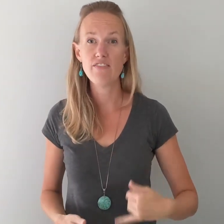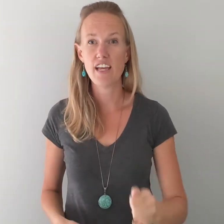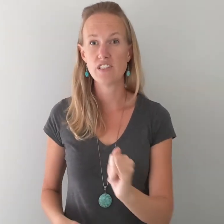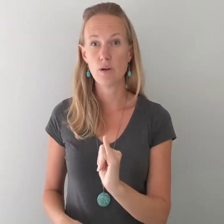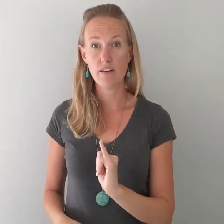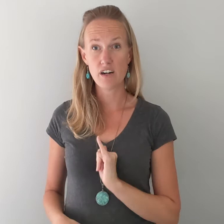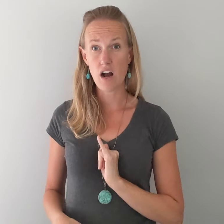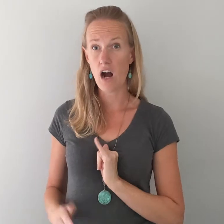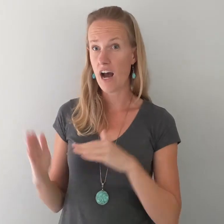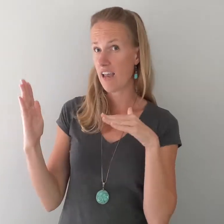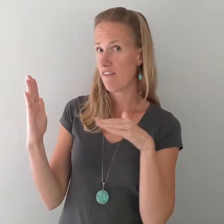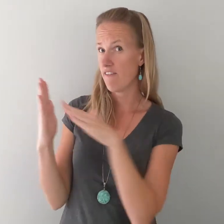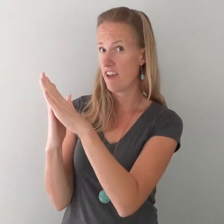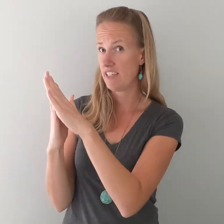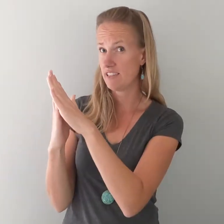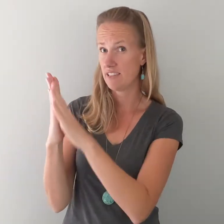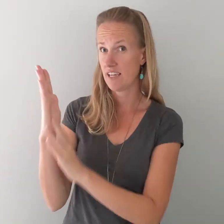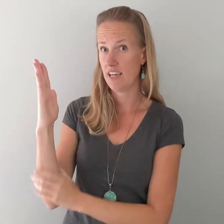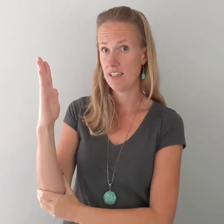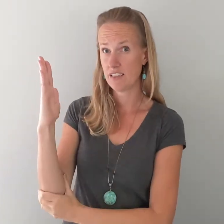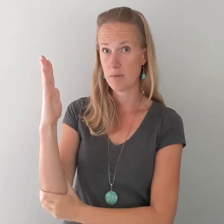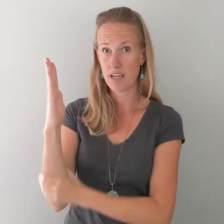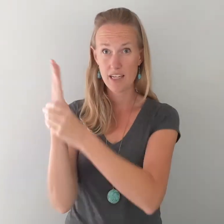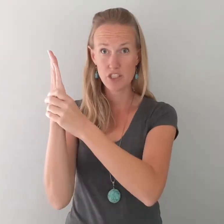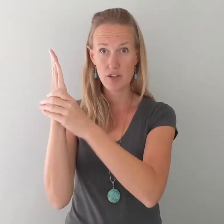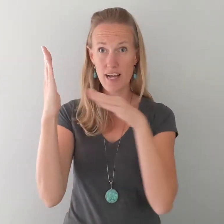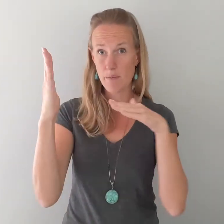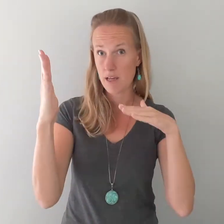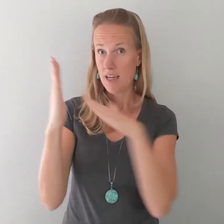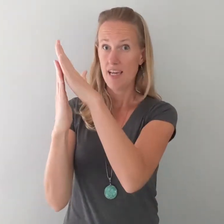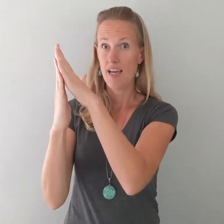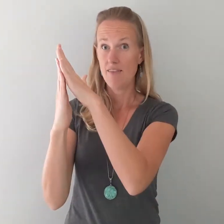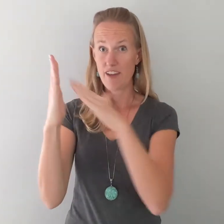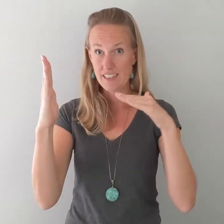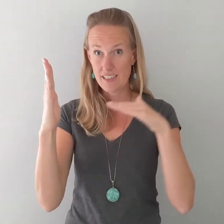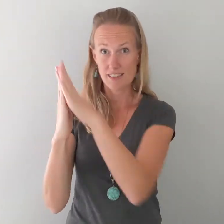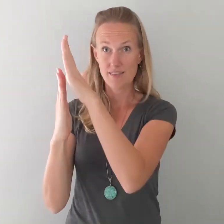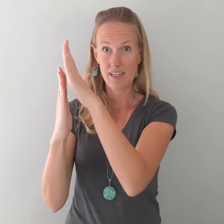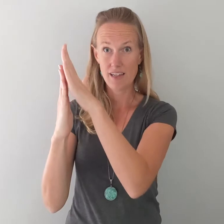face, whatever I face, okay? Non-dominant hand straight up and face it, okay?